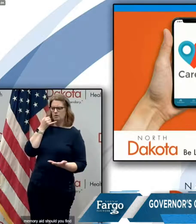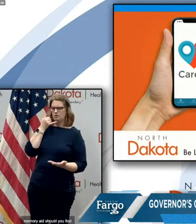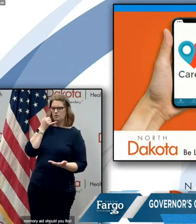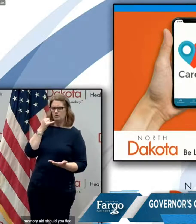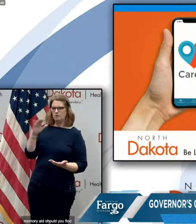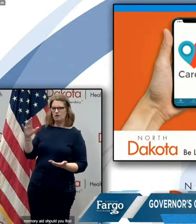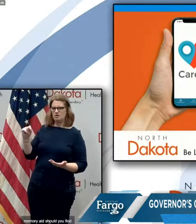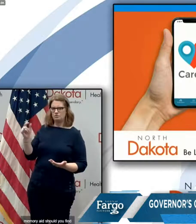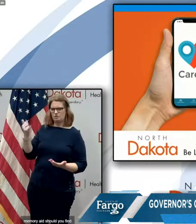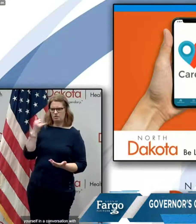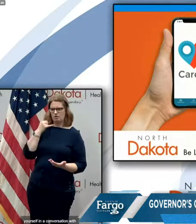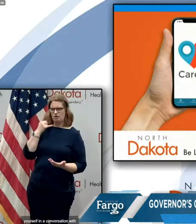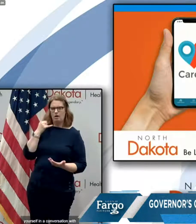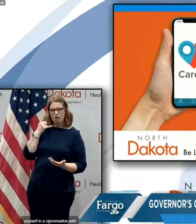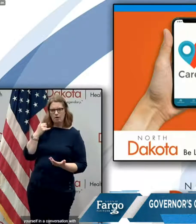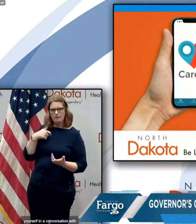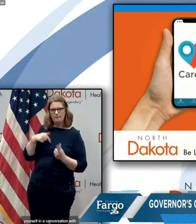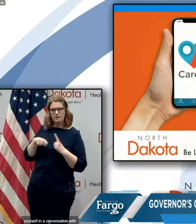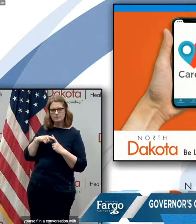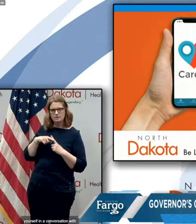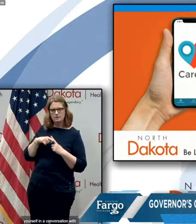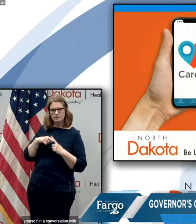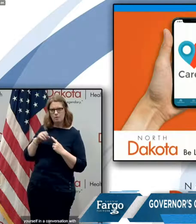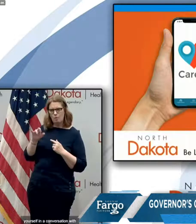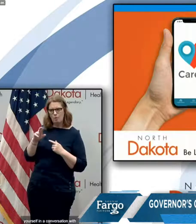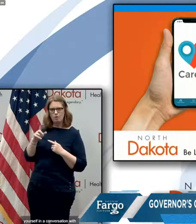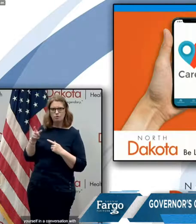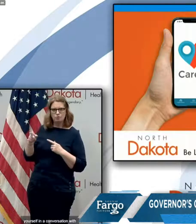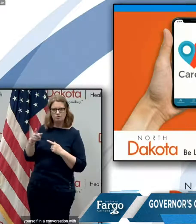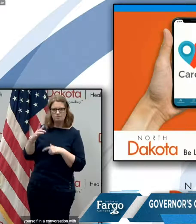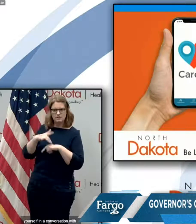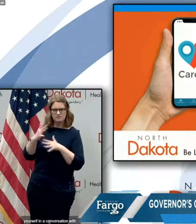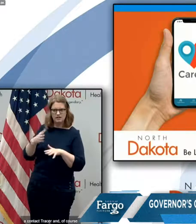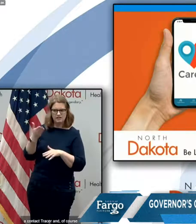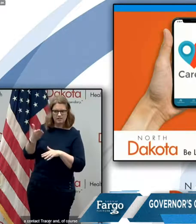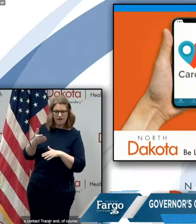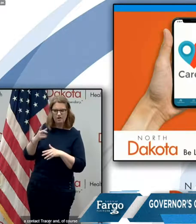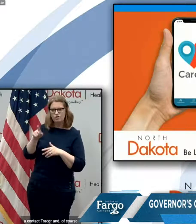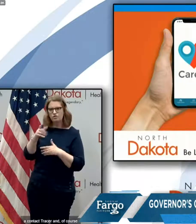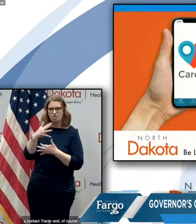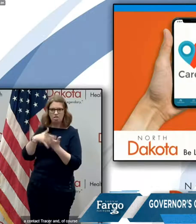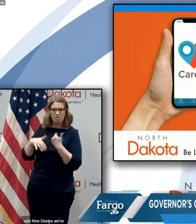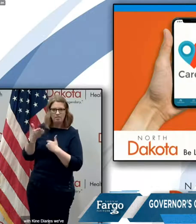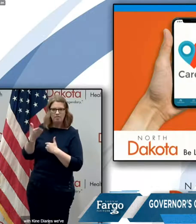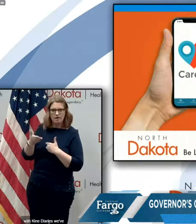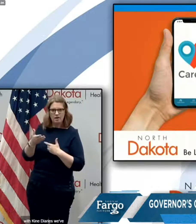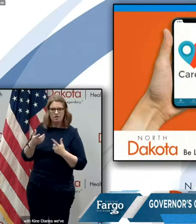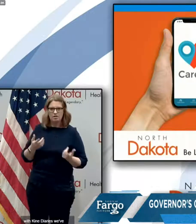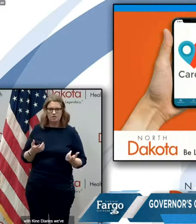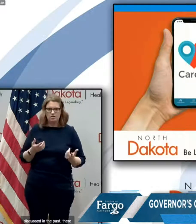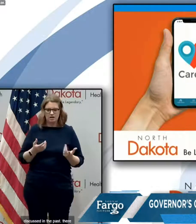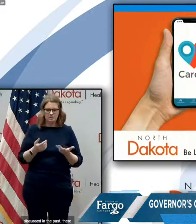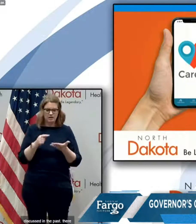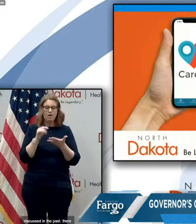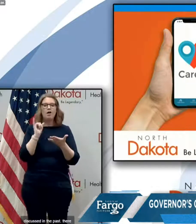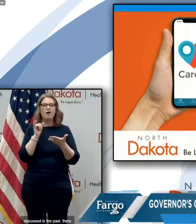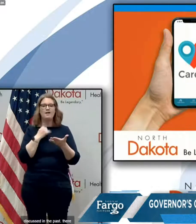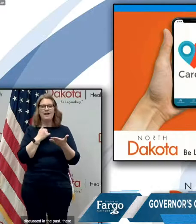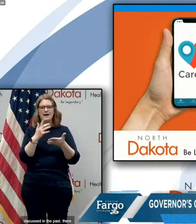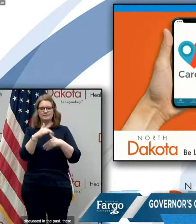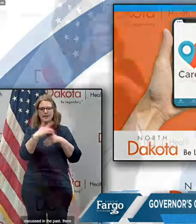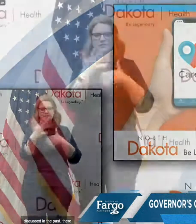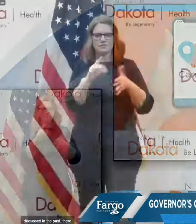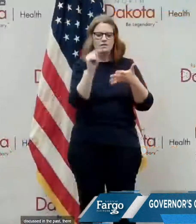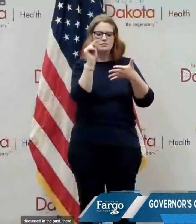with CARE-19 Diary, as we've discussed in the past, there is no personal data that's collected by that, and